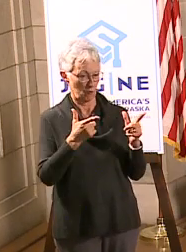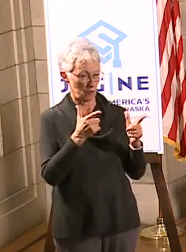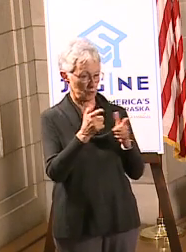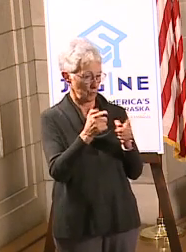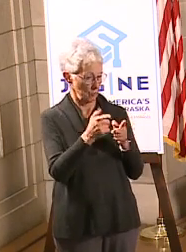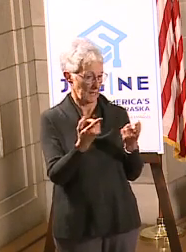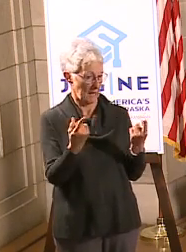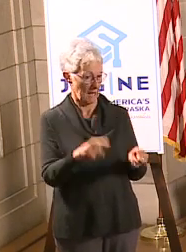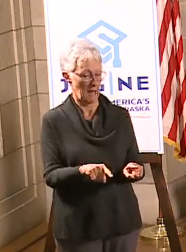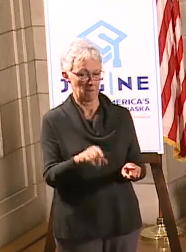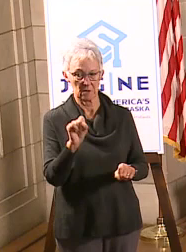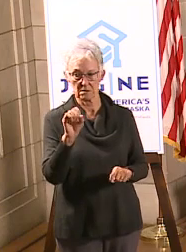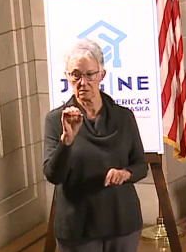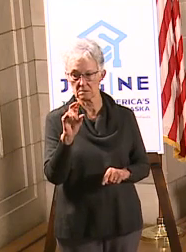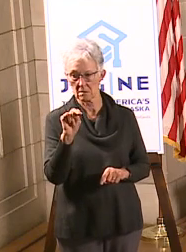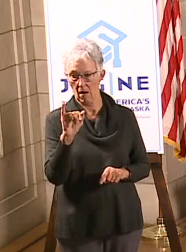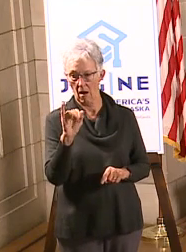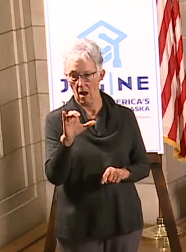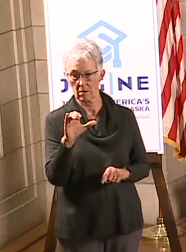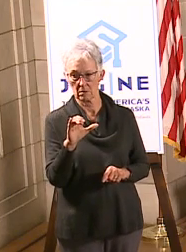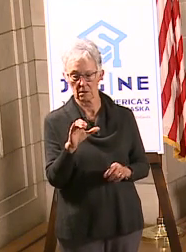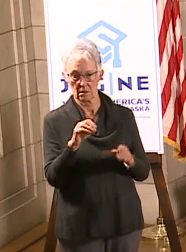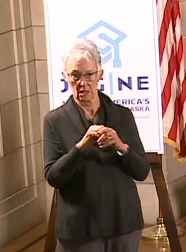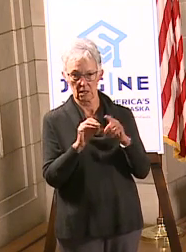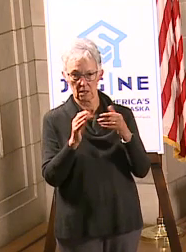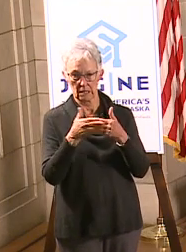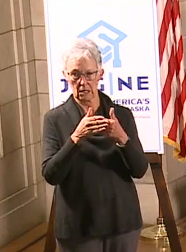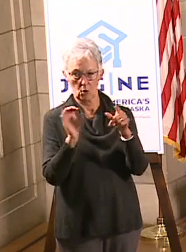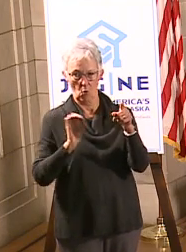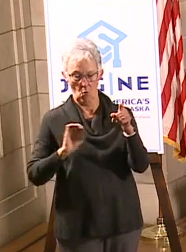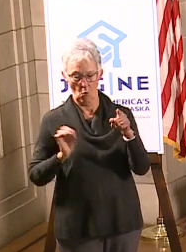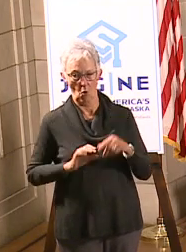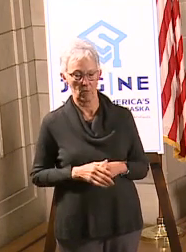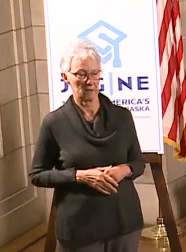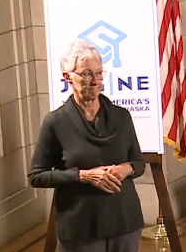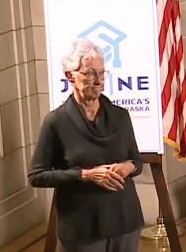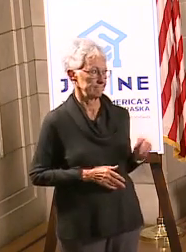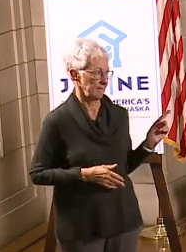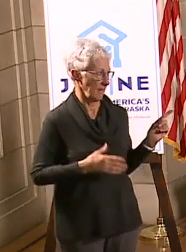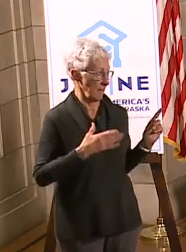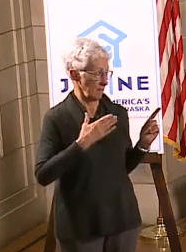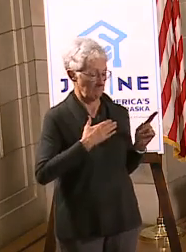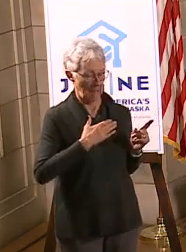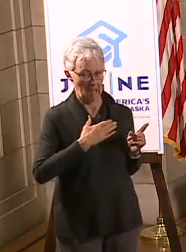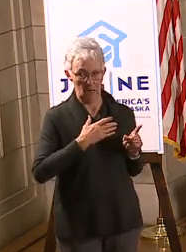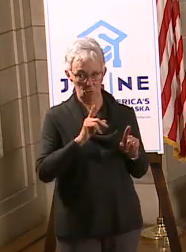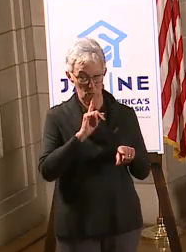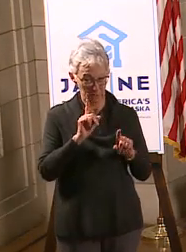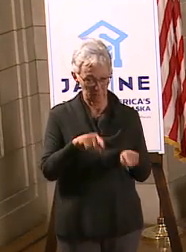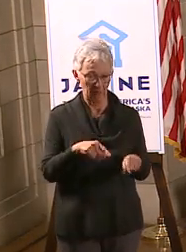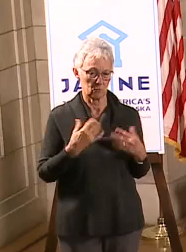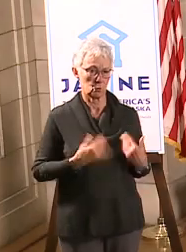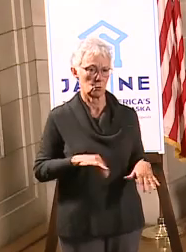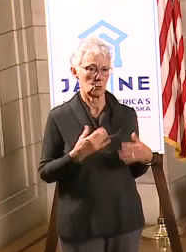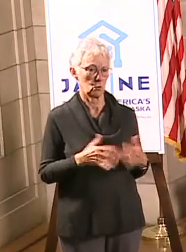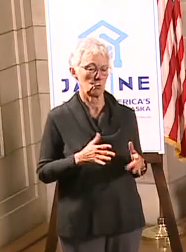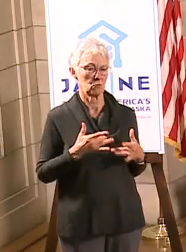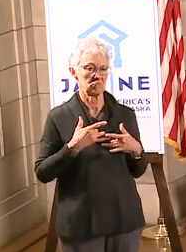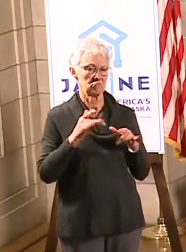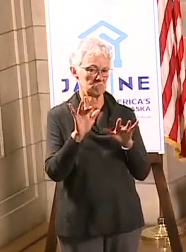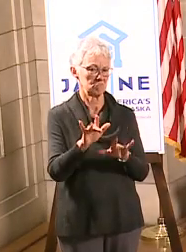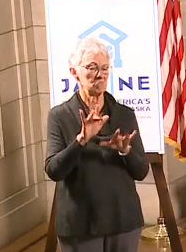again, just a terrible tragedy, and our hearts and our thoughts and prayers go out to the